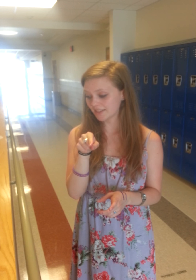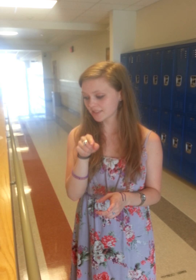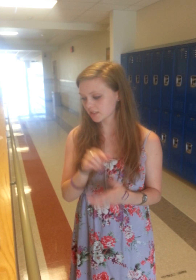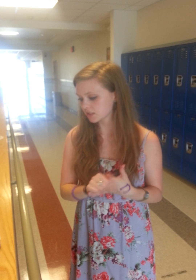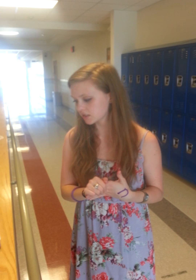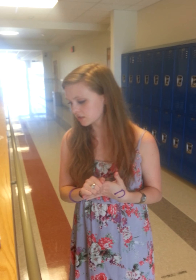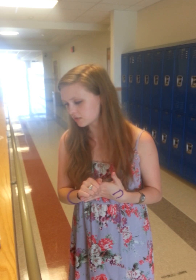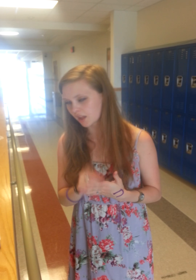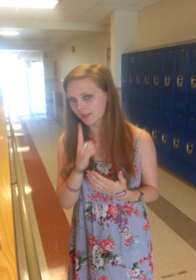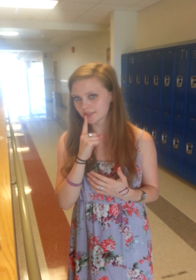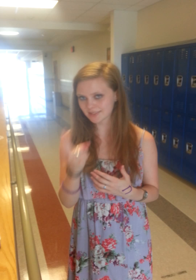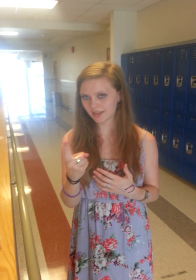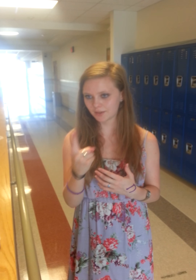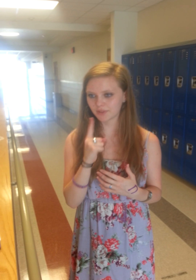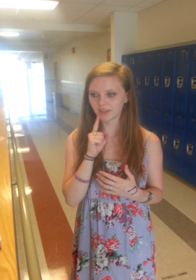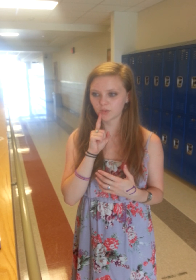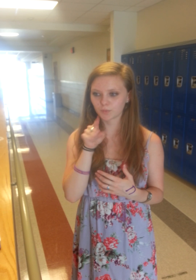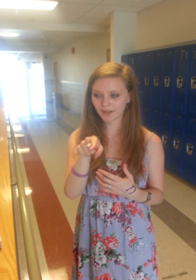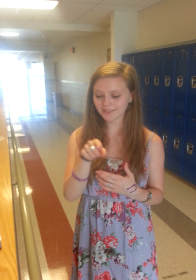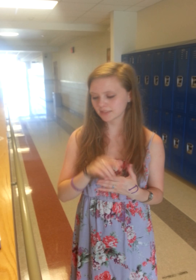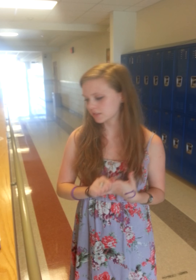Right. Not like say, but like right.